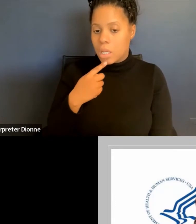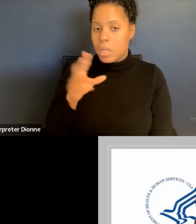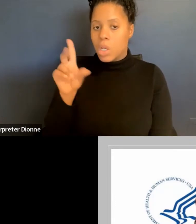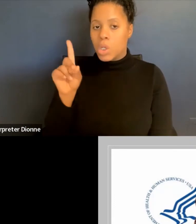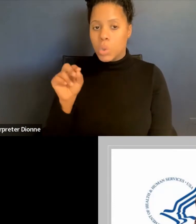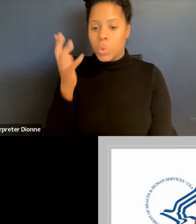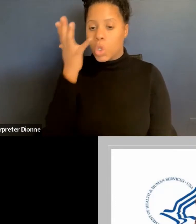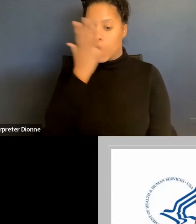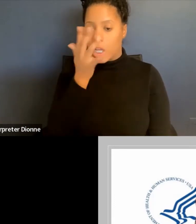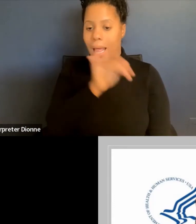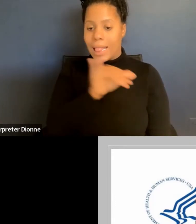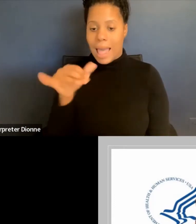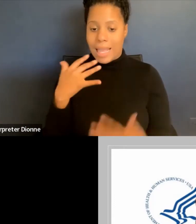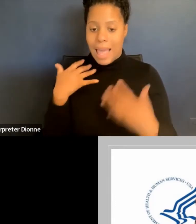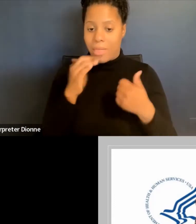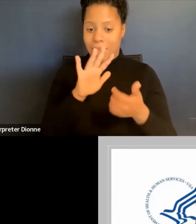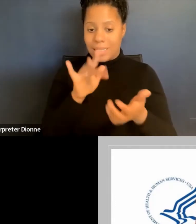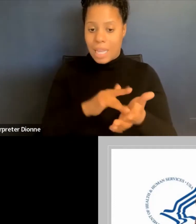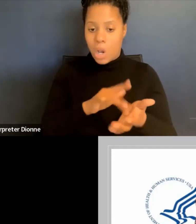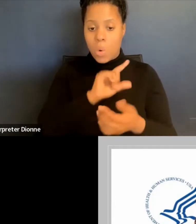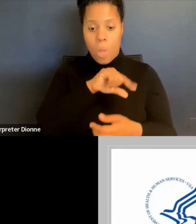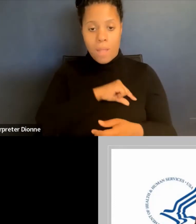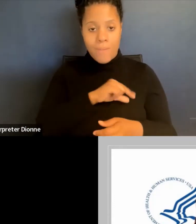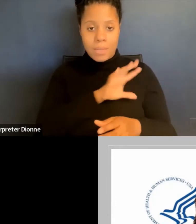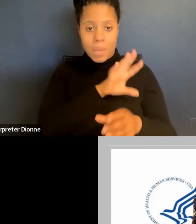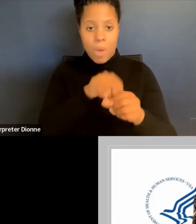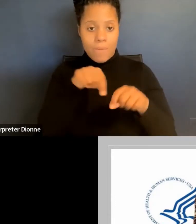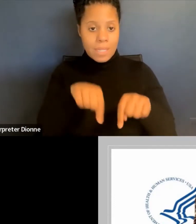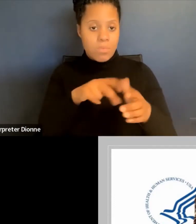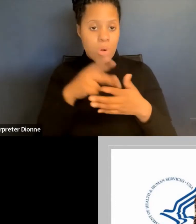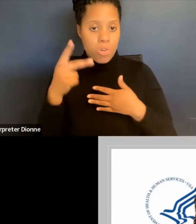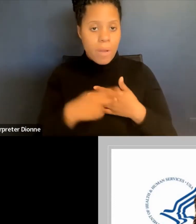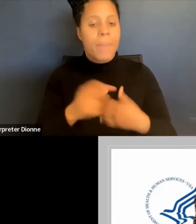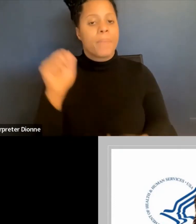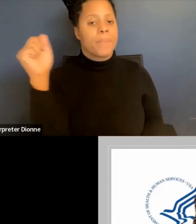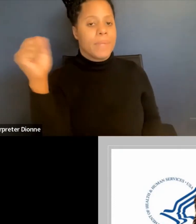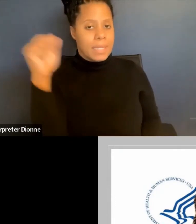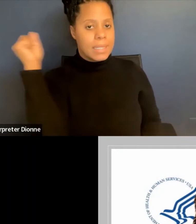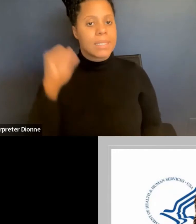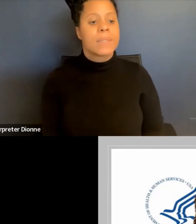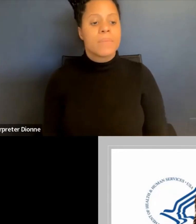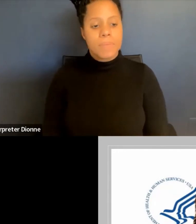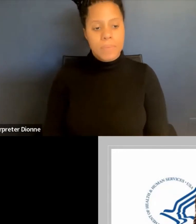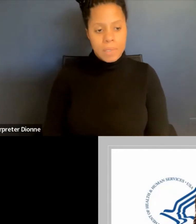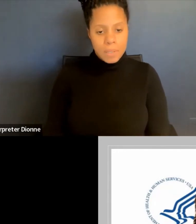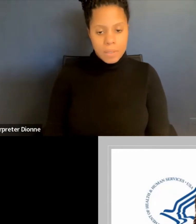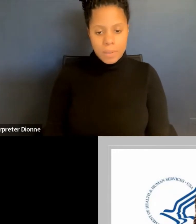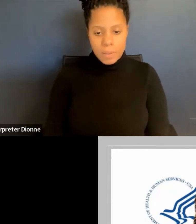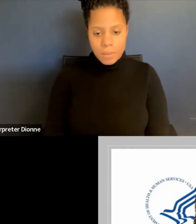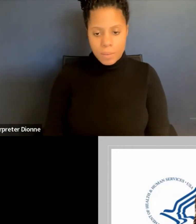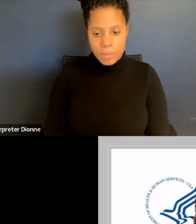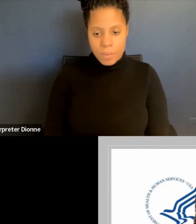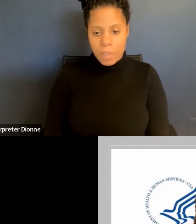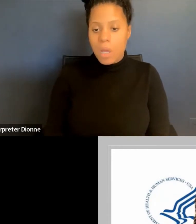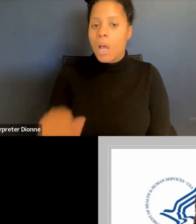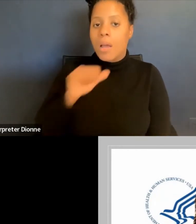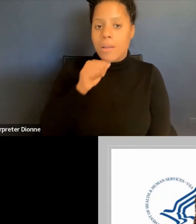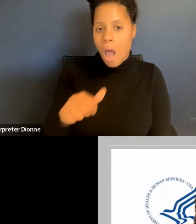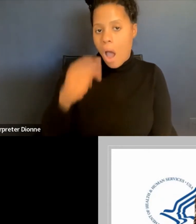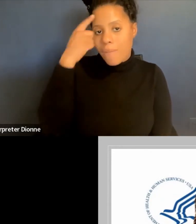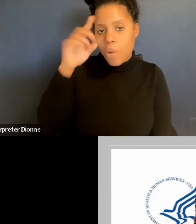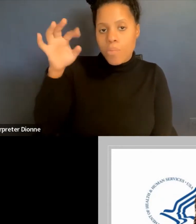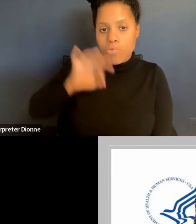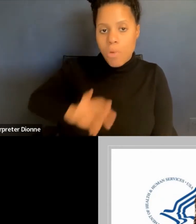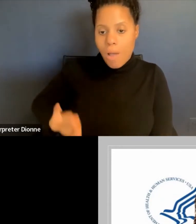program? Yes, they do. Okay. would not-for-profits that service